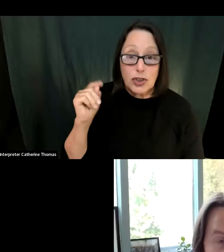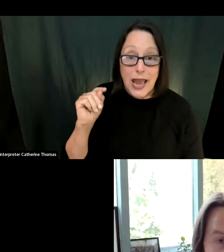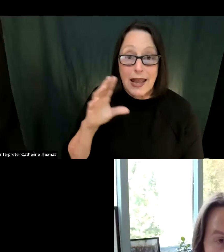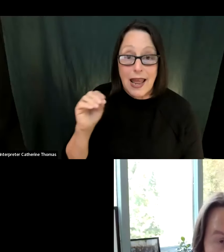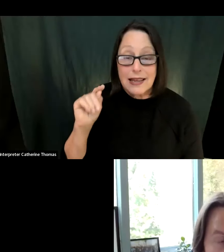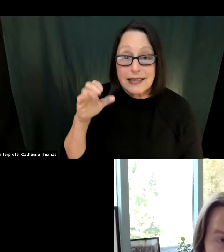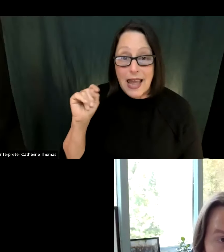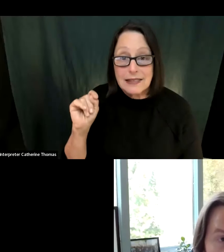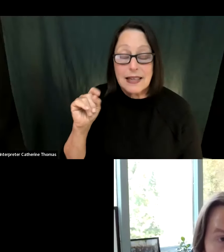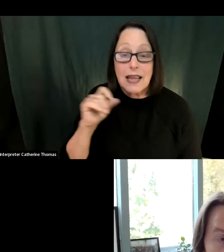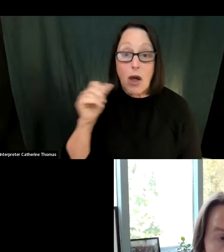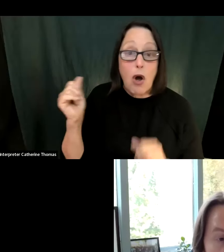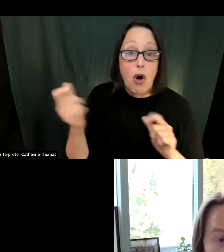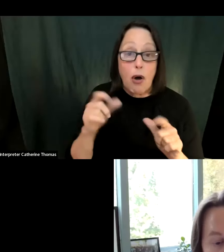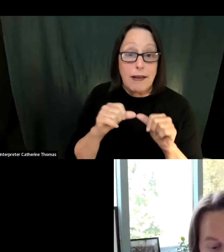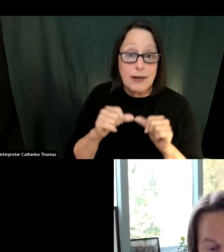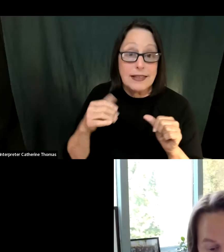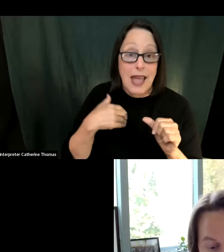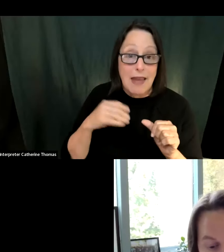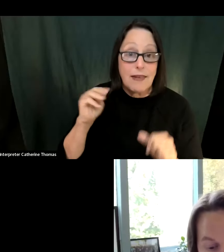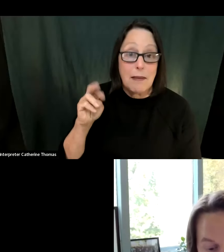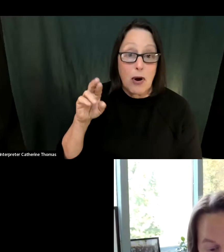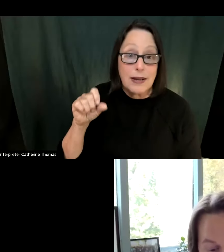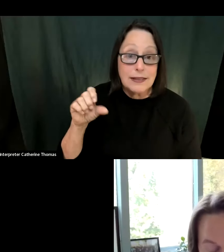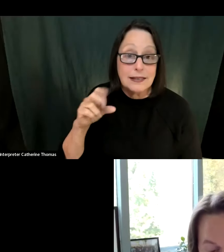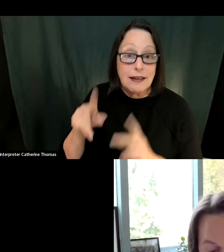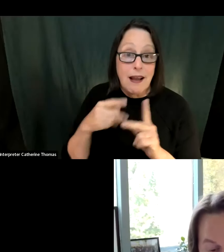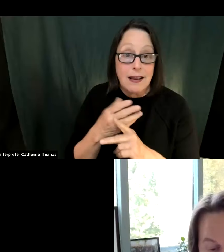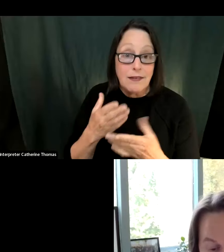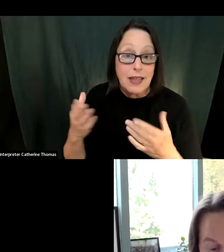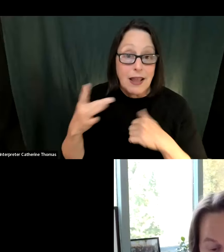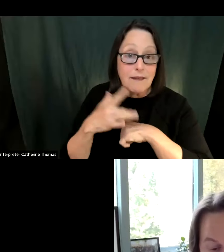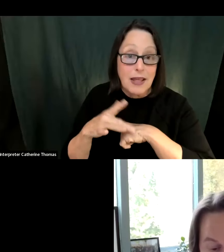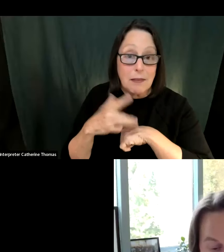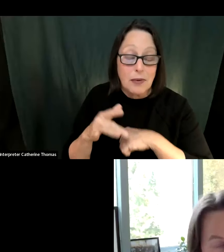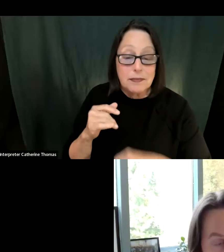those types of resources available. But the parent was